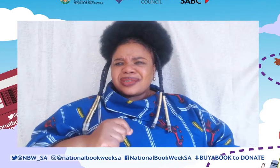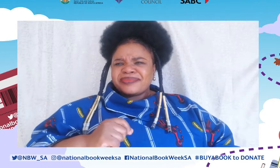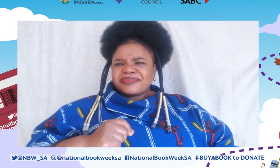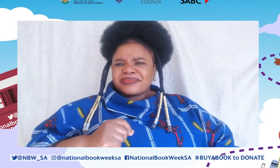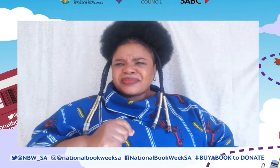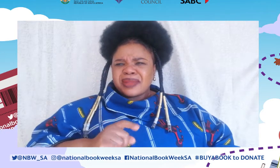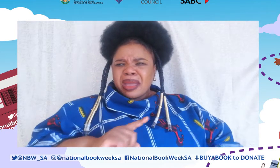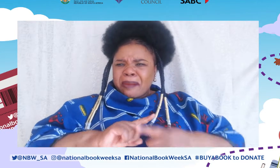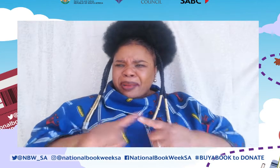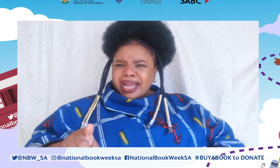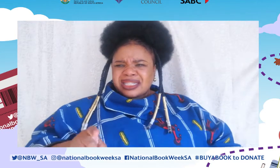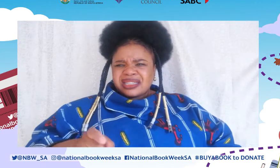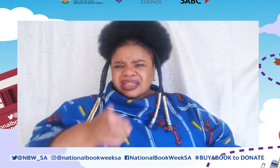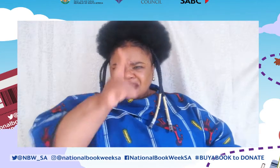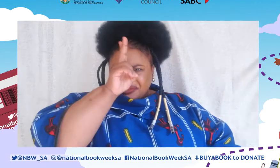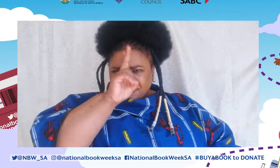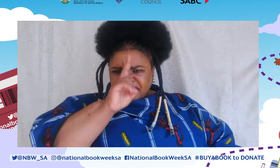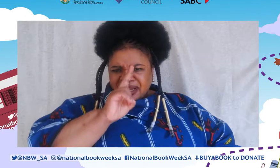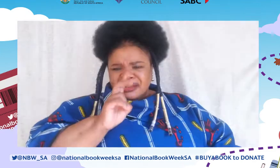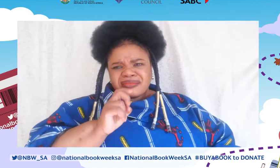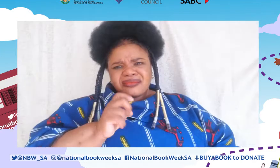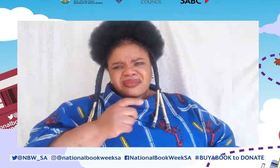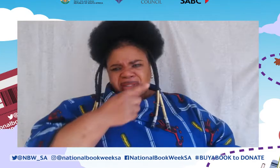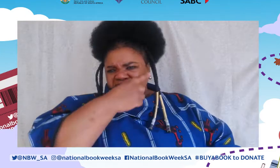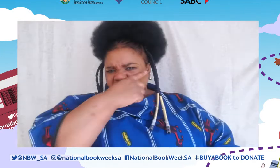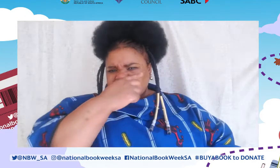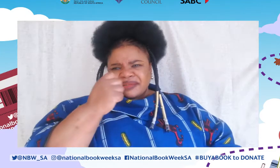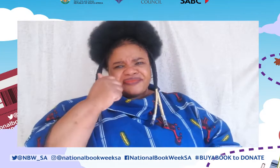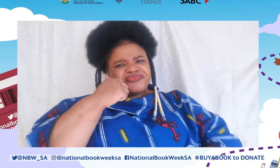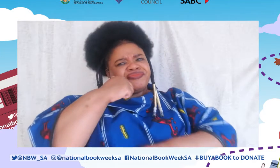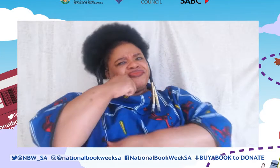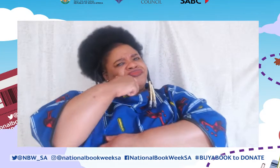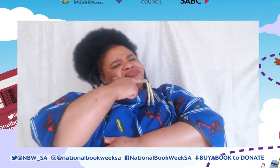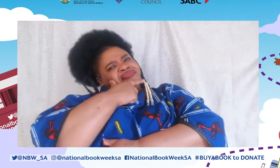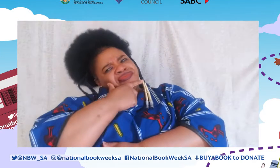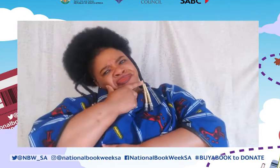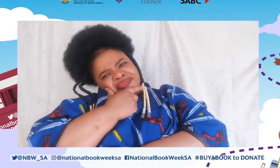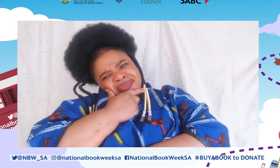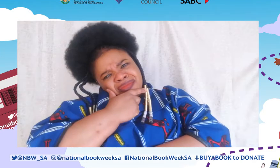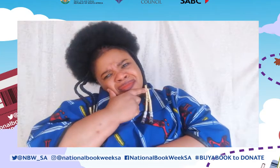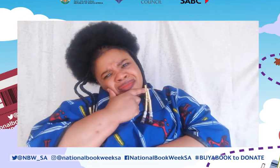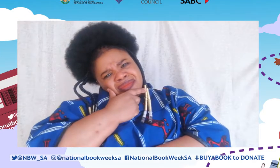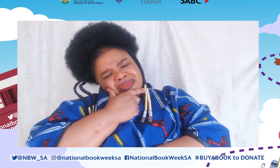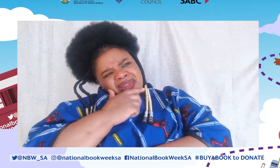good. But Vic thought,